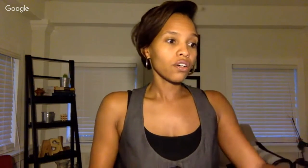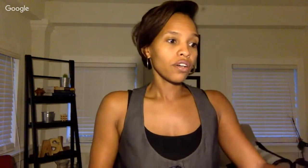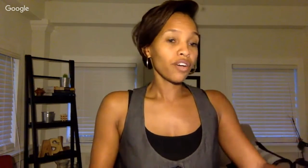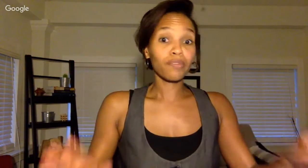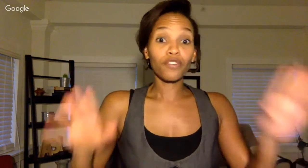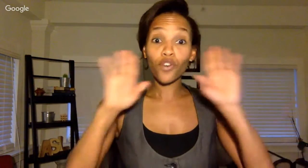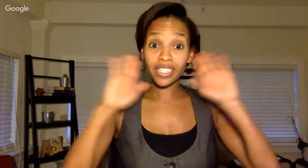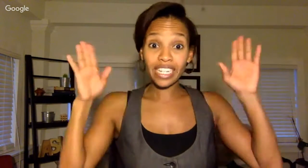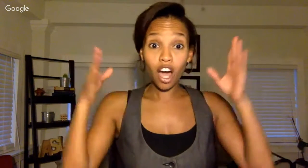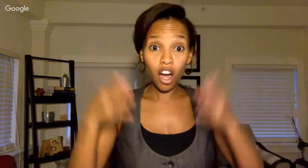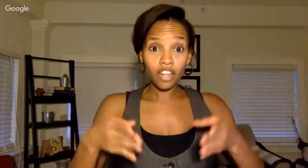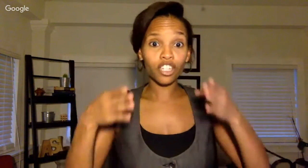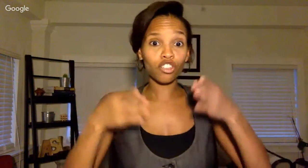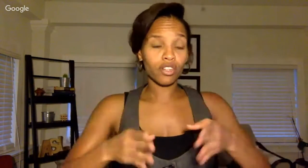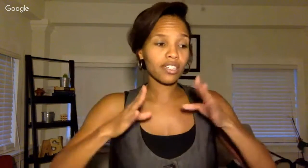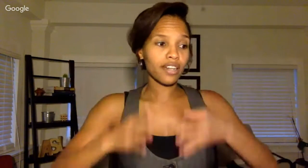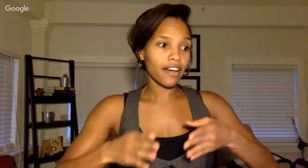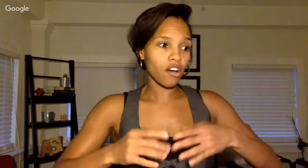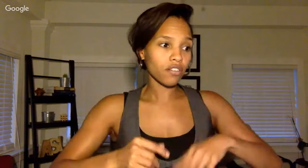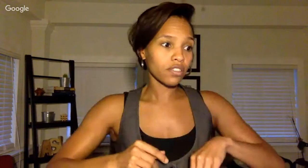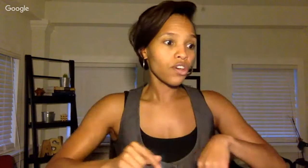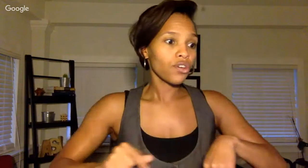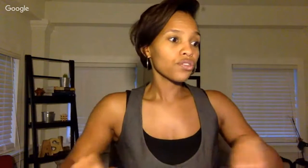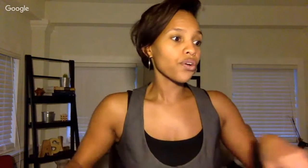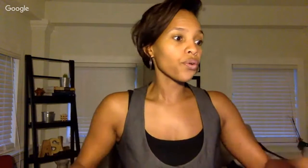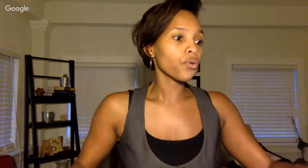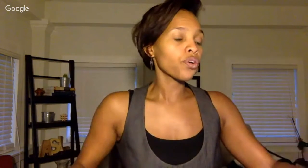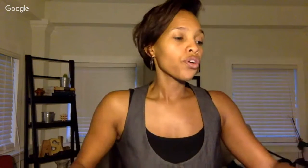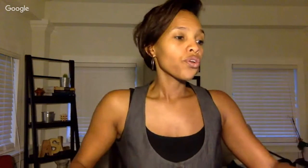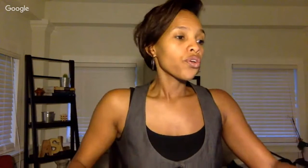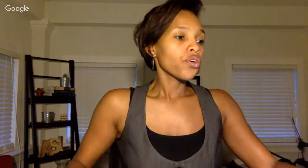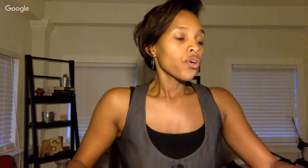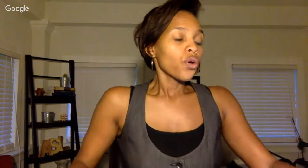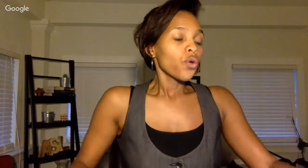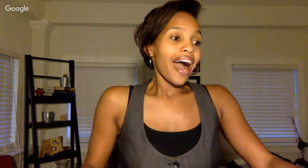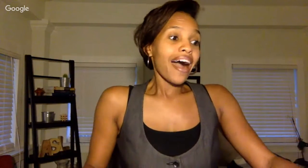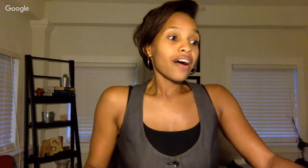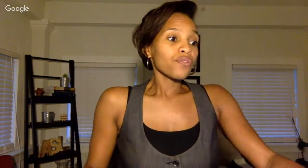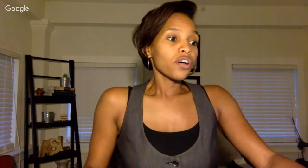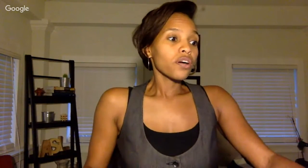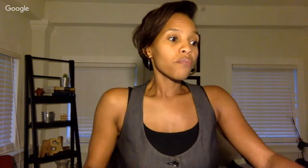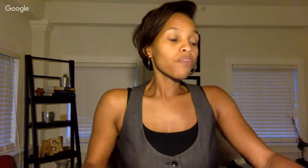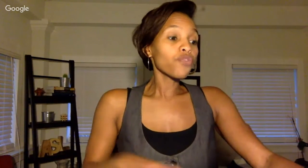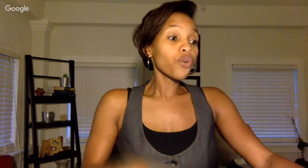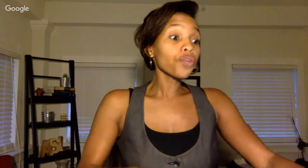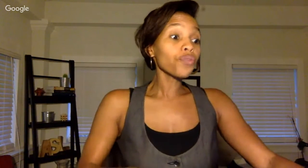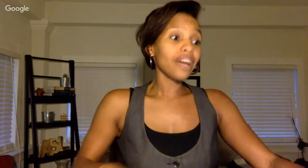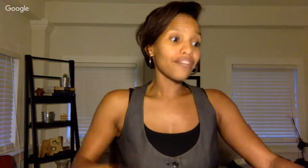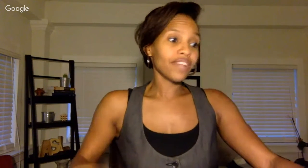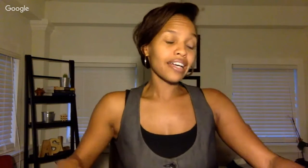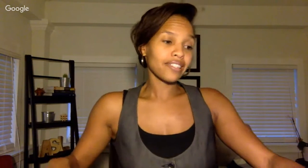we're going to be focusing on constructed dialogues. So we have, before you left last